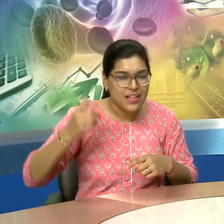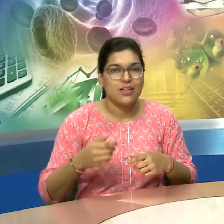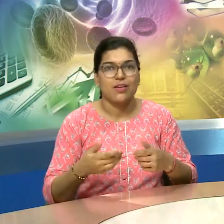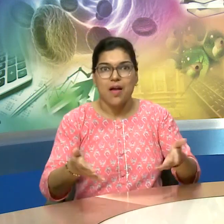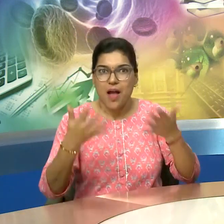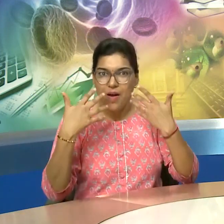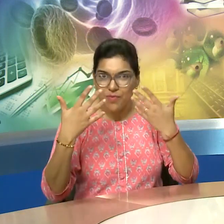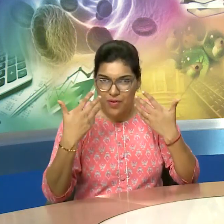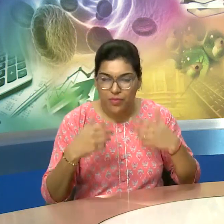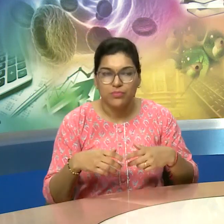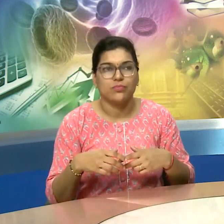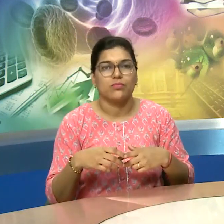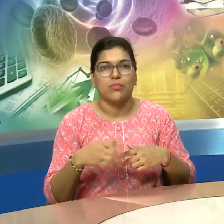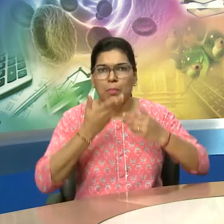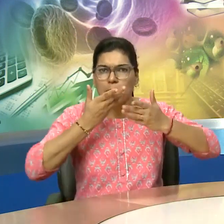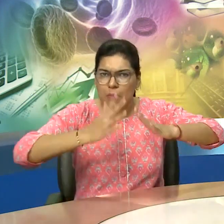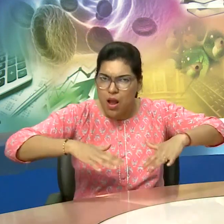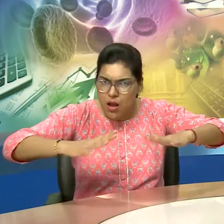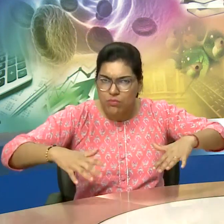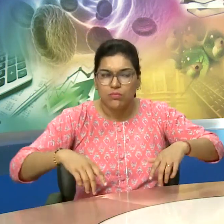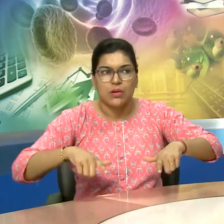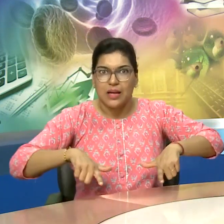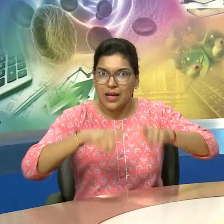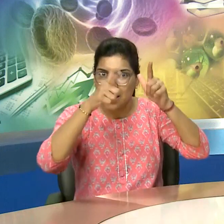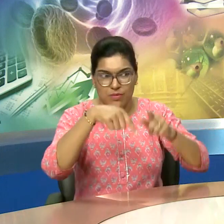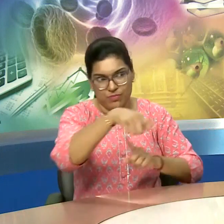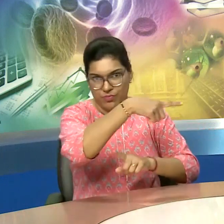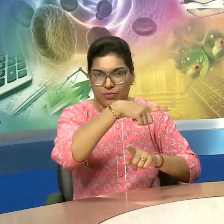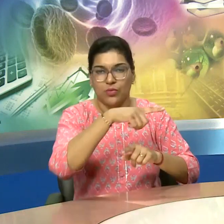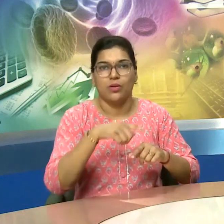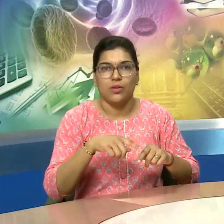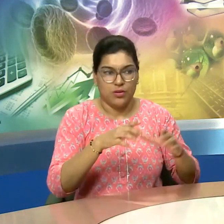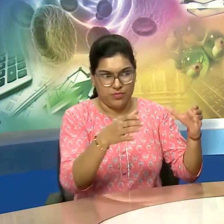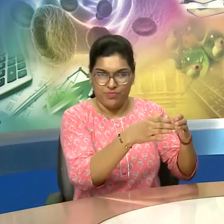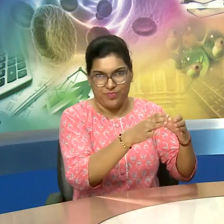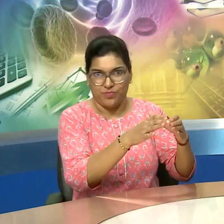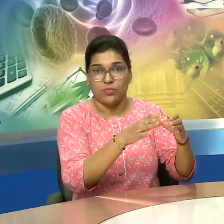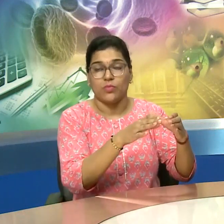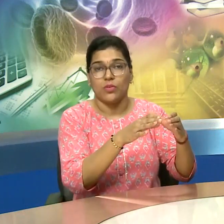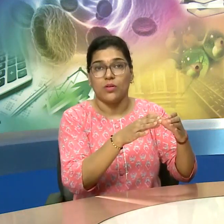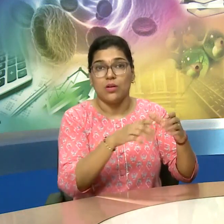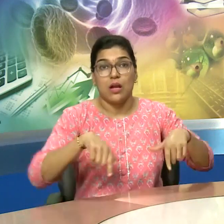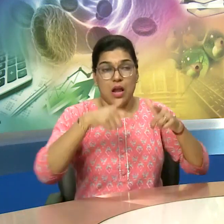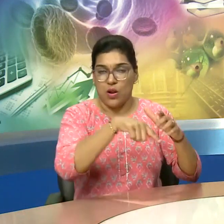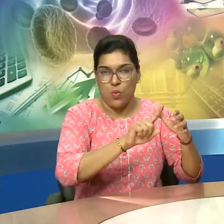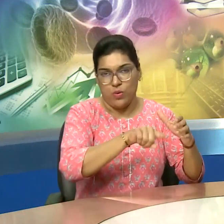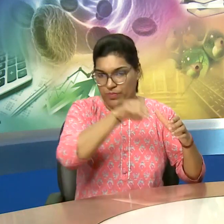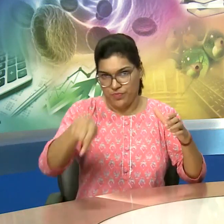in nature, like sun, air, water, all those natural resources